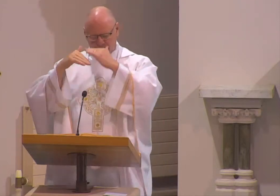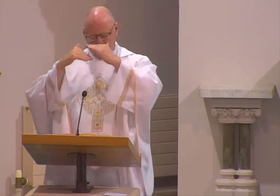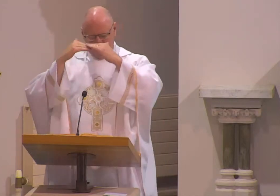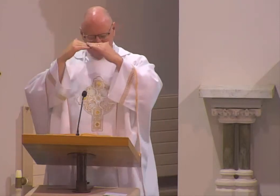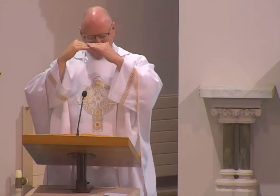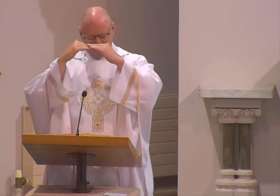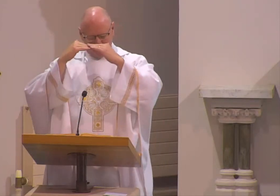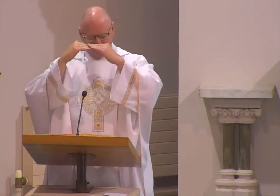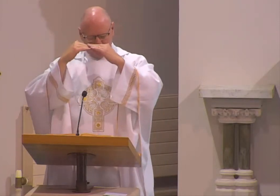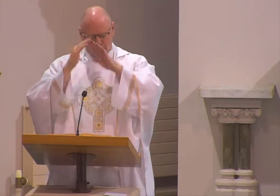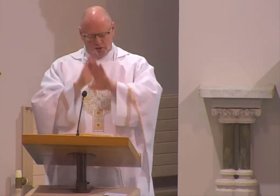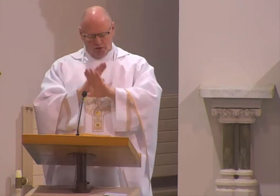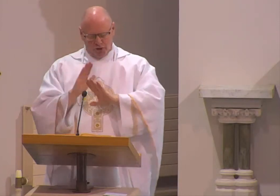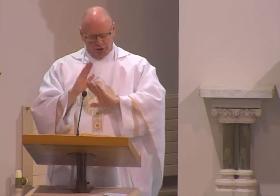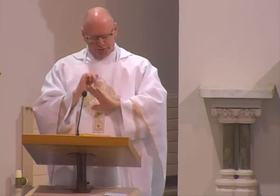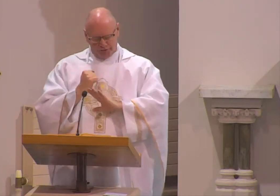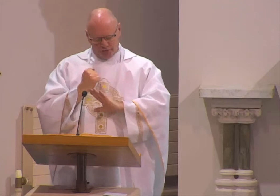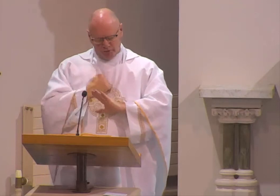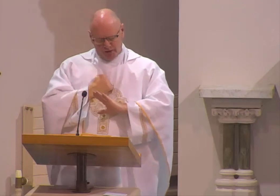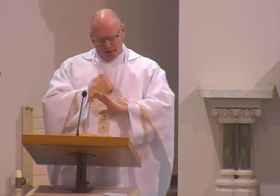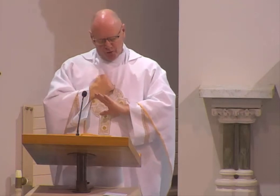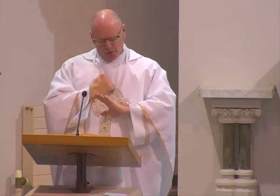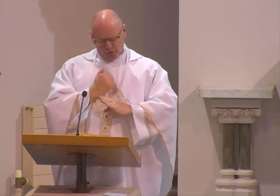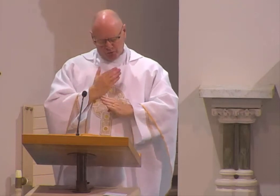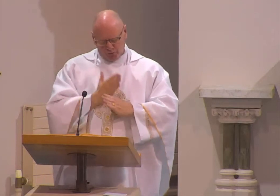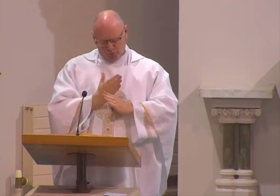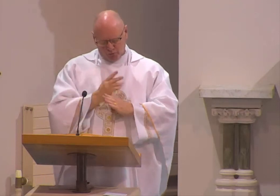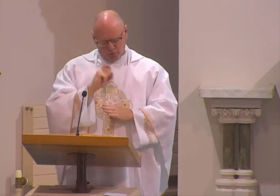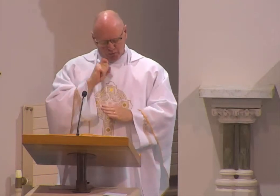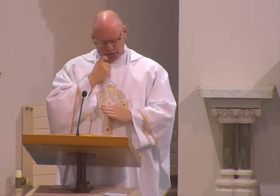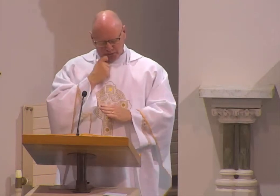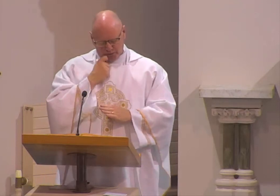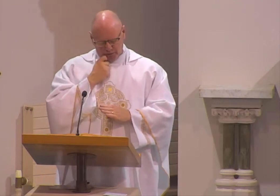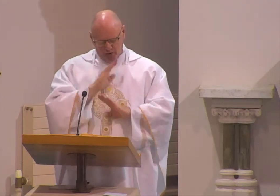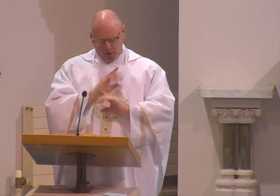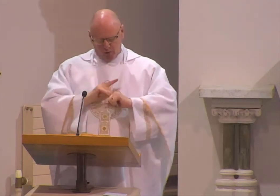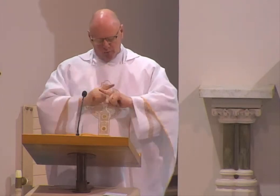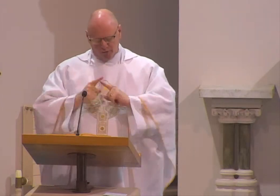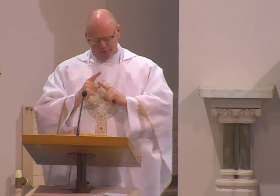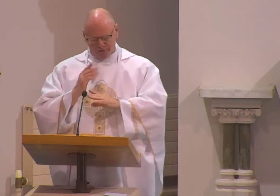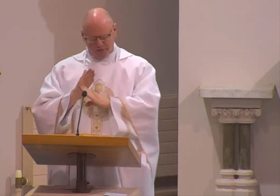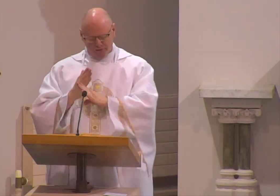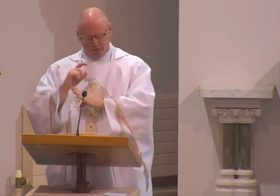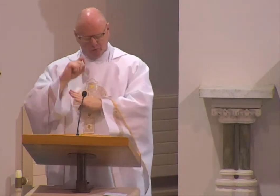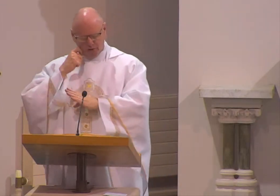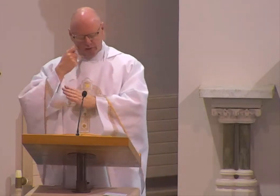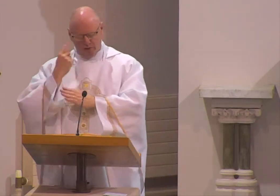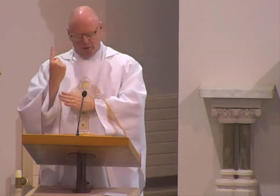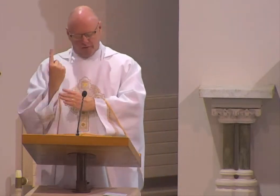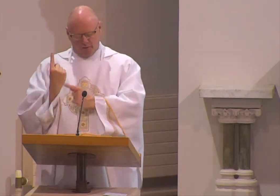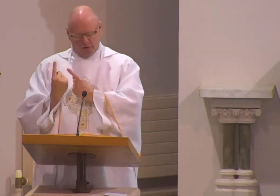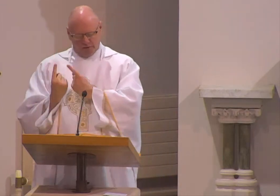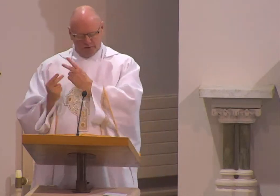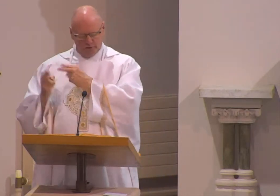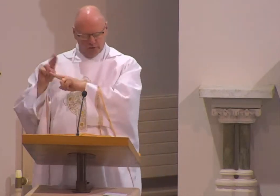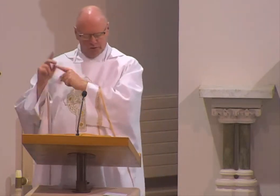heaven, not to do my own will, but to do the will of the one who sent